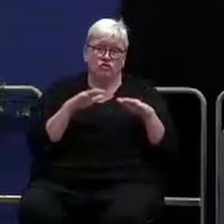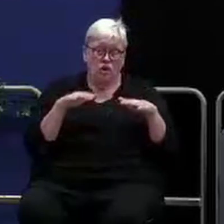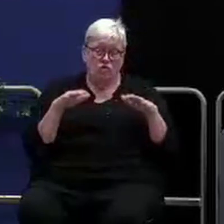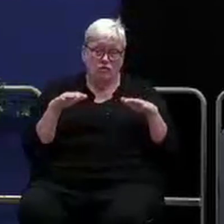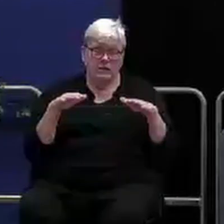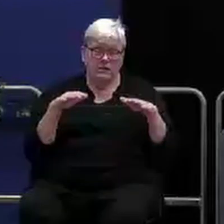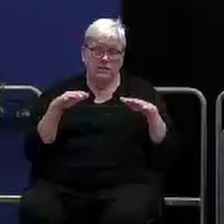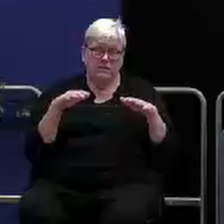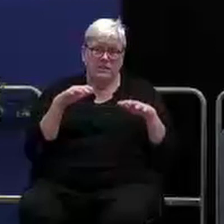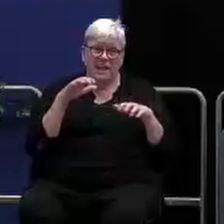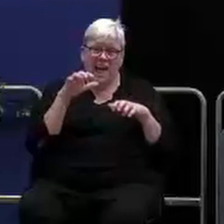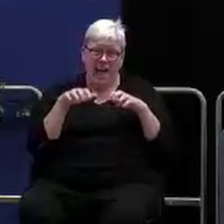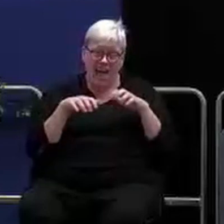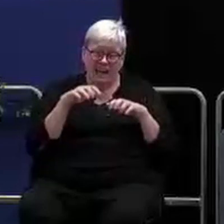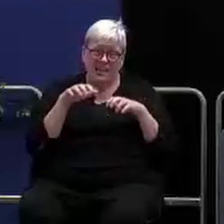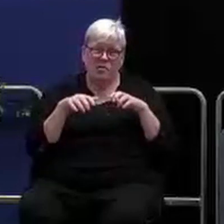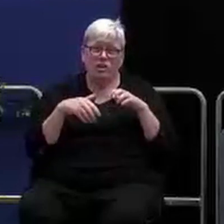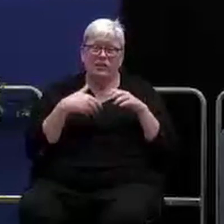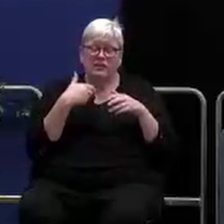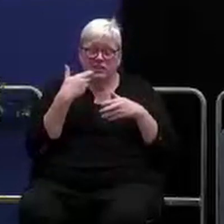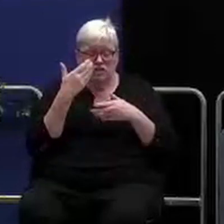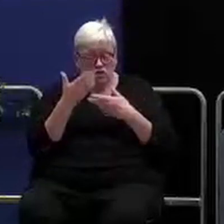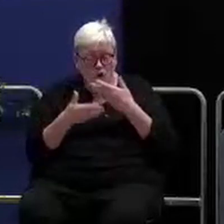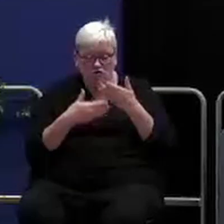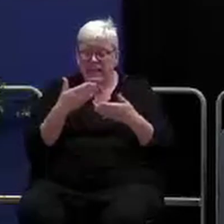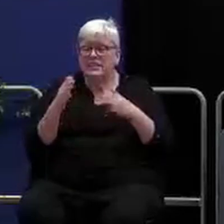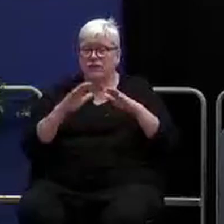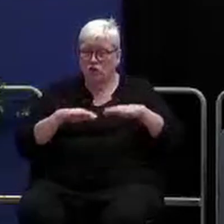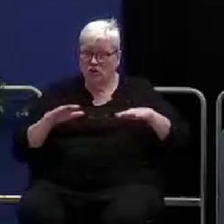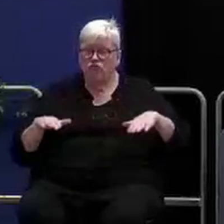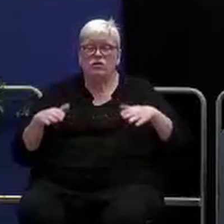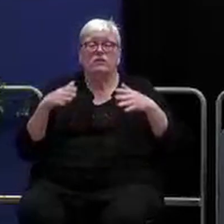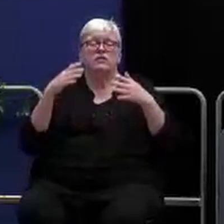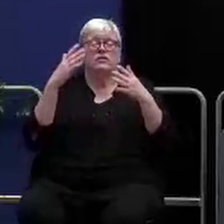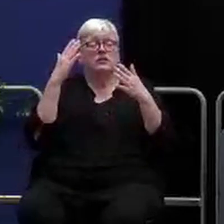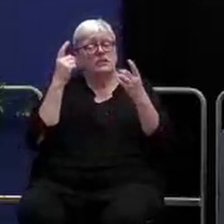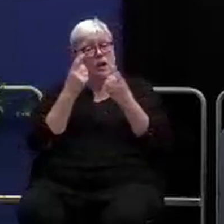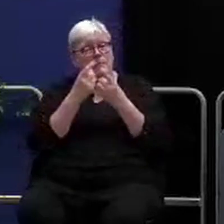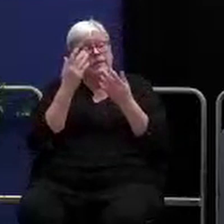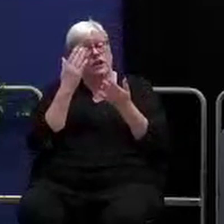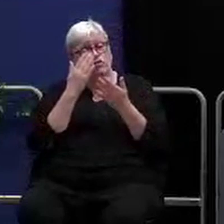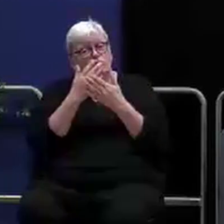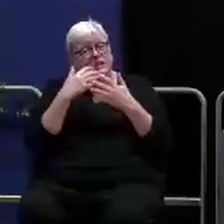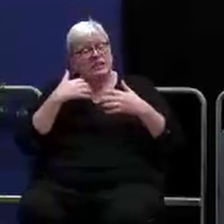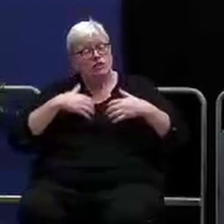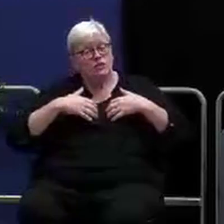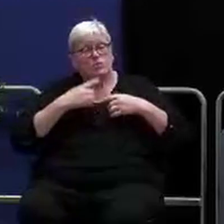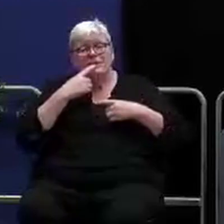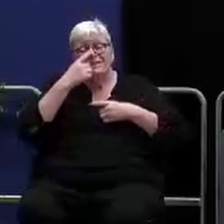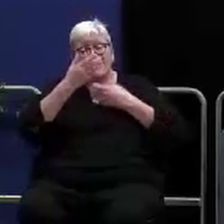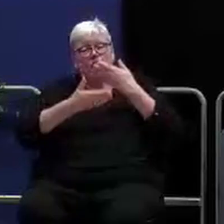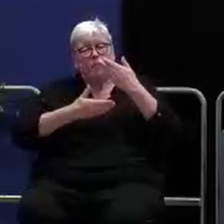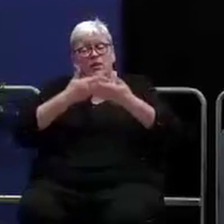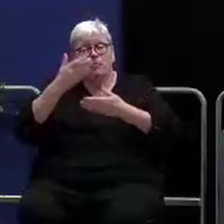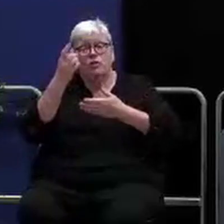animal stories in general, and it ended with children's animal stories. And there's something really interesting when you tell people that you're writing